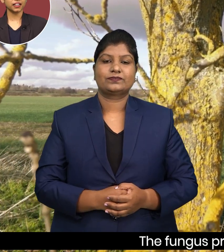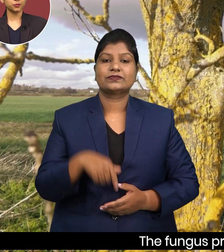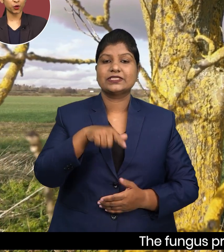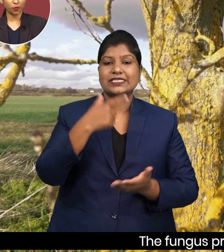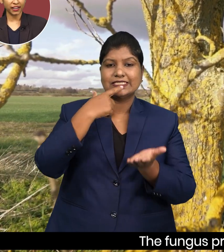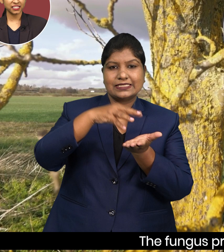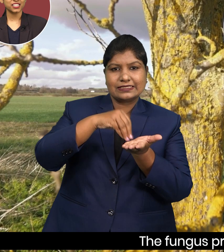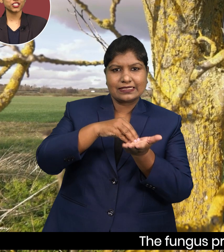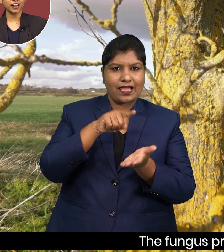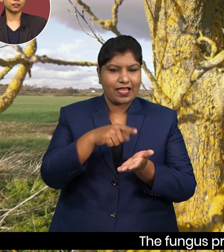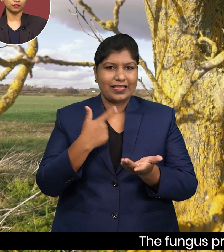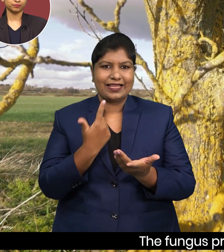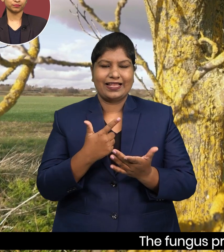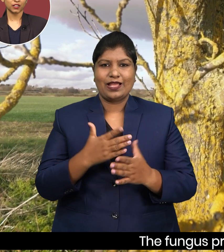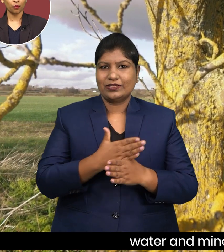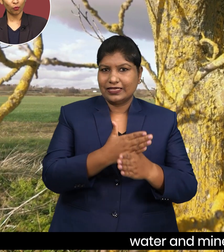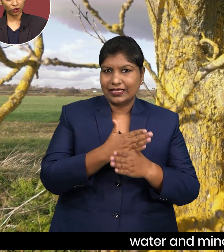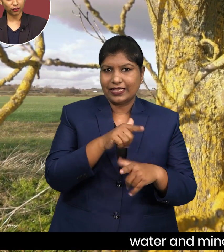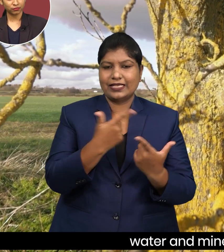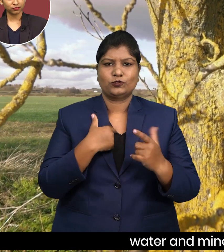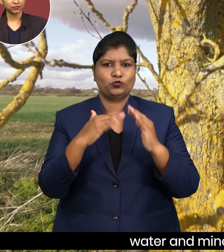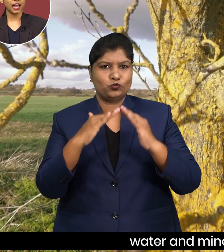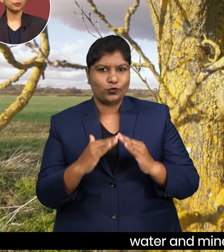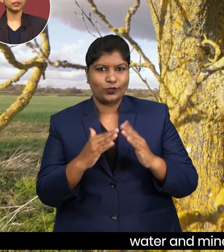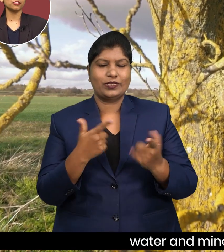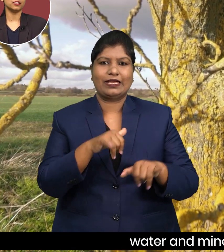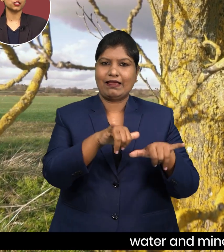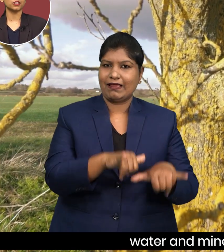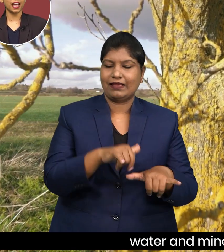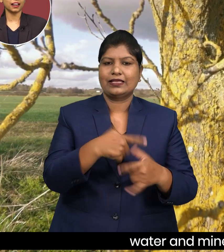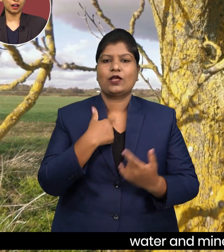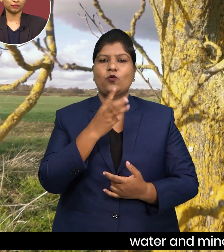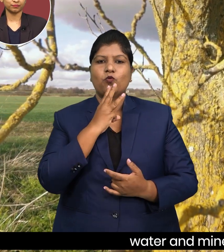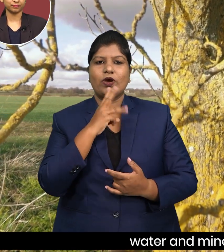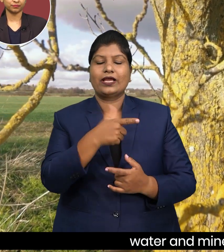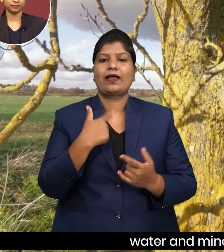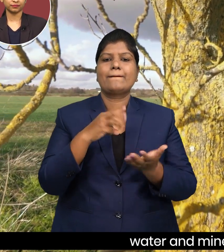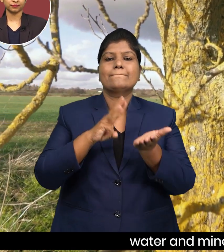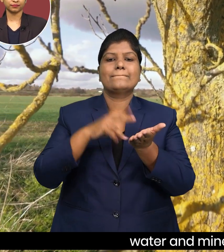The fungus provides shelter, water, and minerals to the alga.